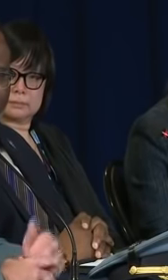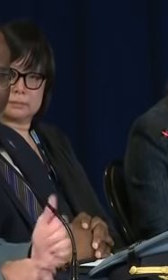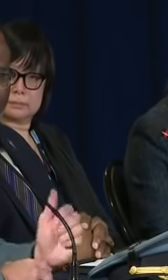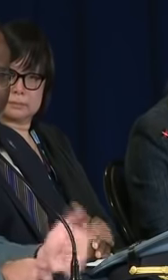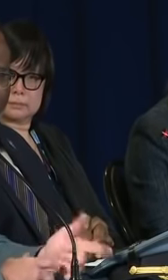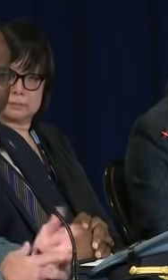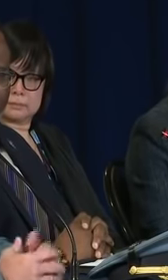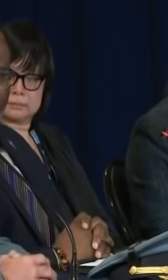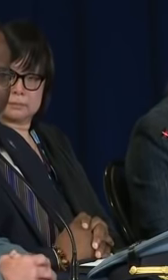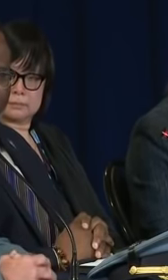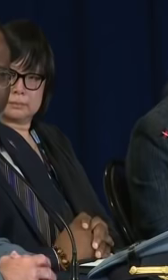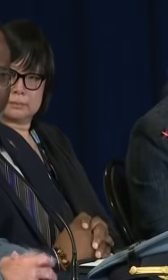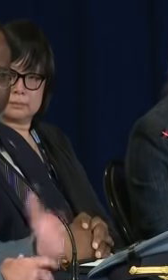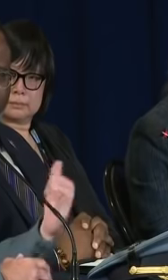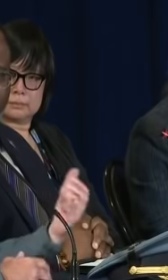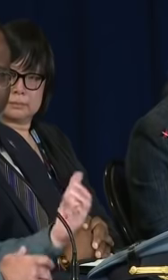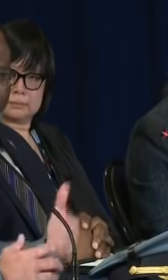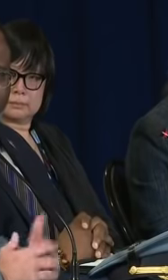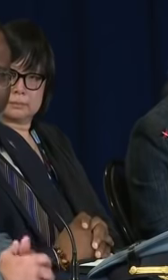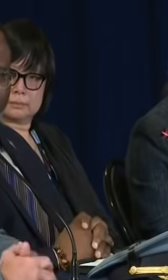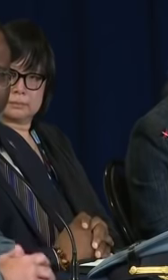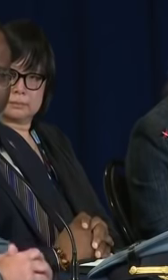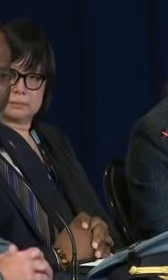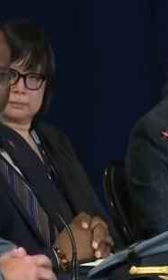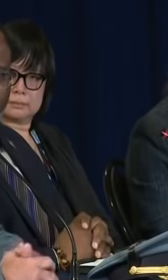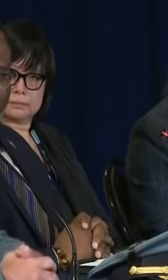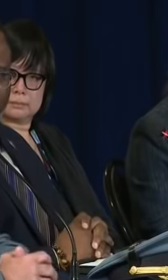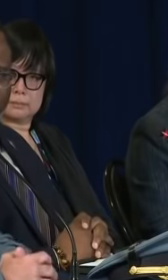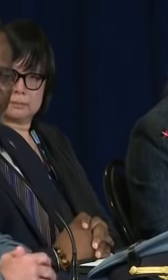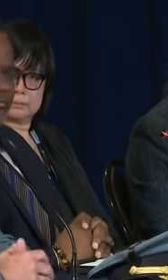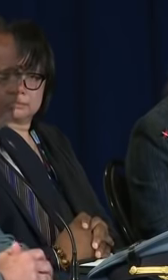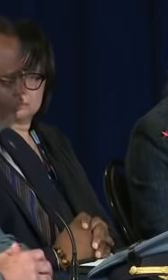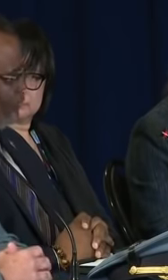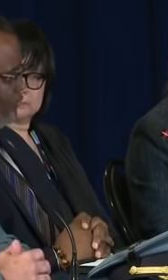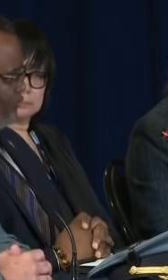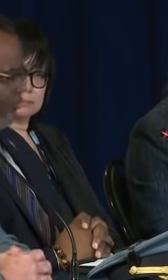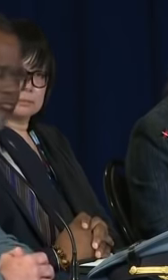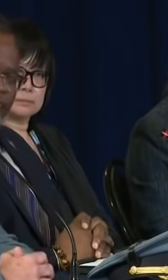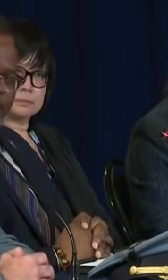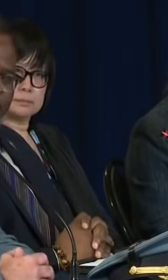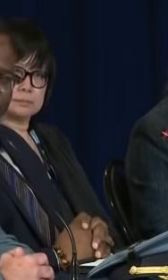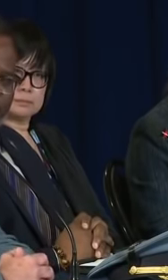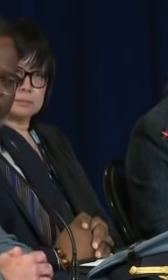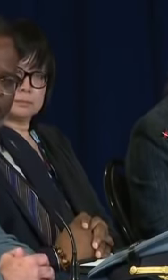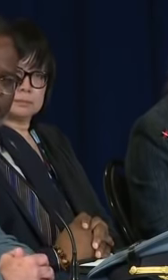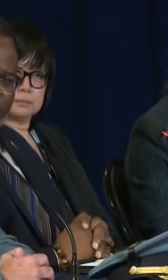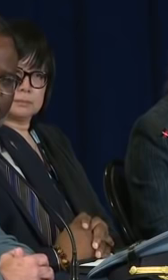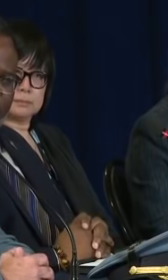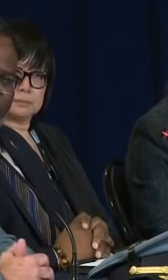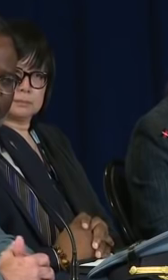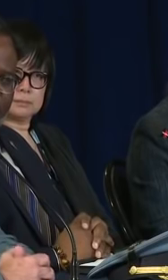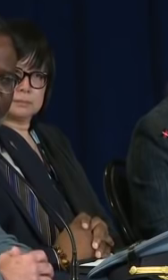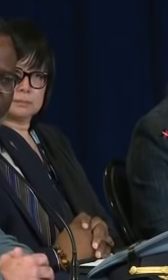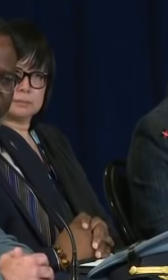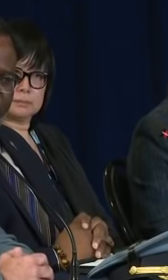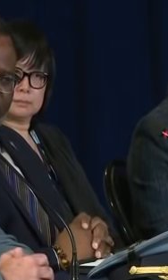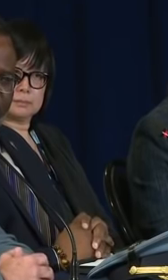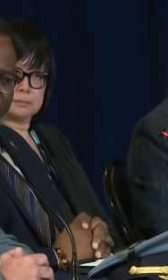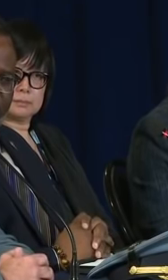will help us with external affairs. They will help us in our requests for PPE for first responders and healthcare